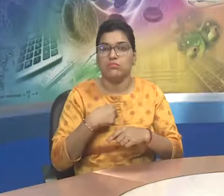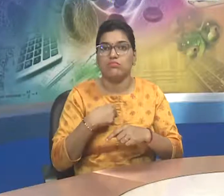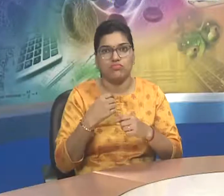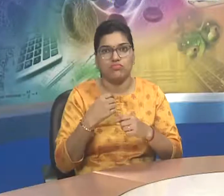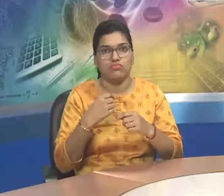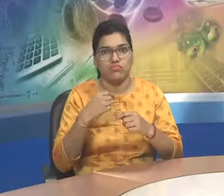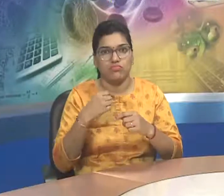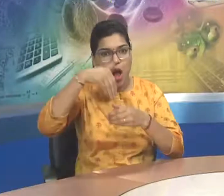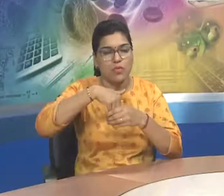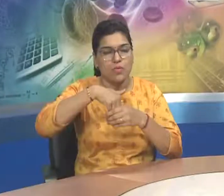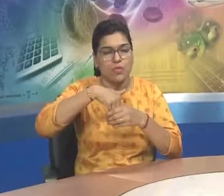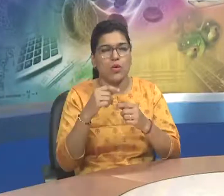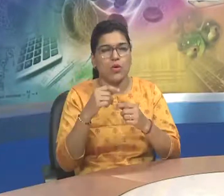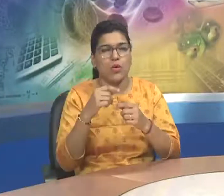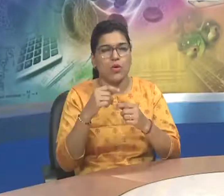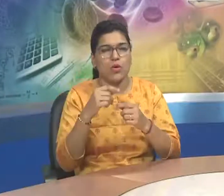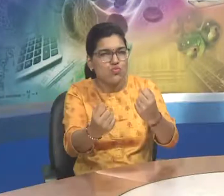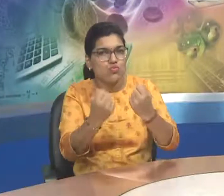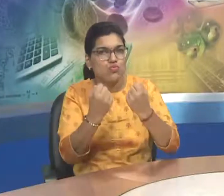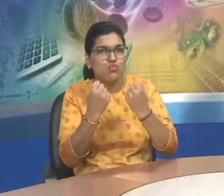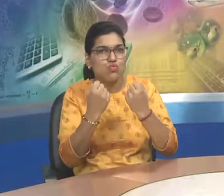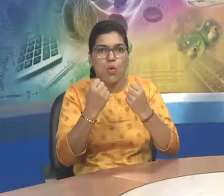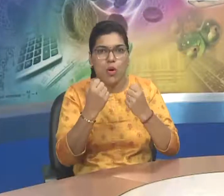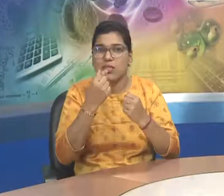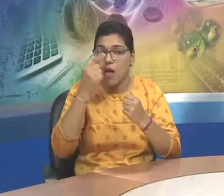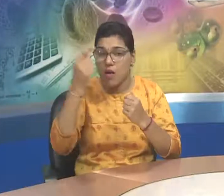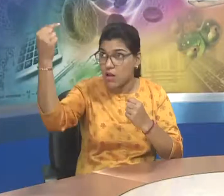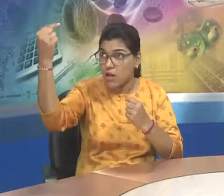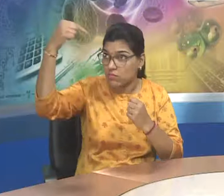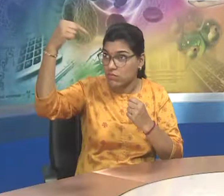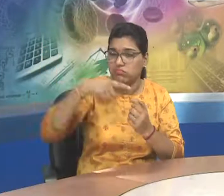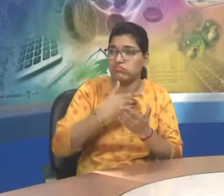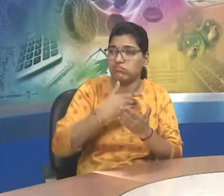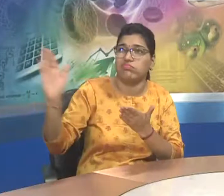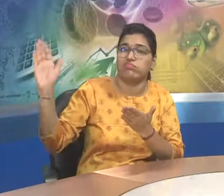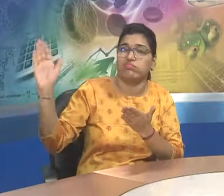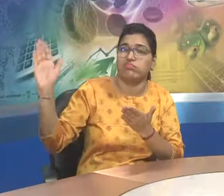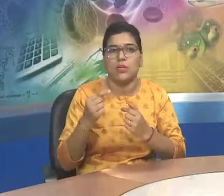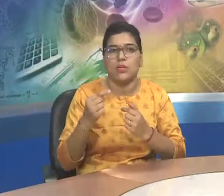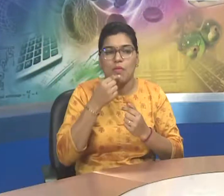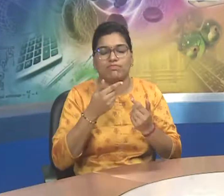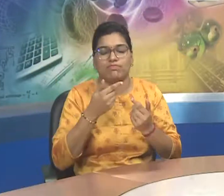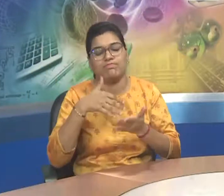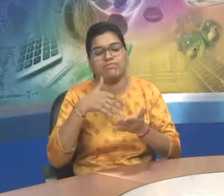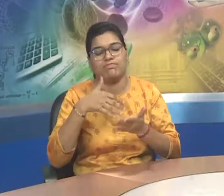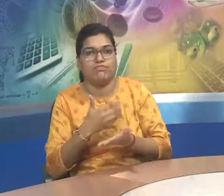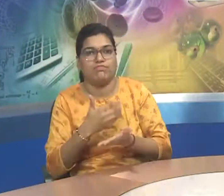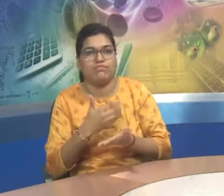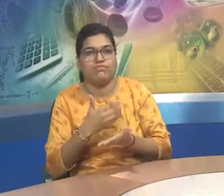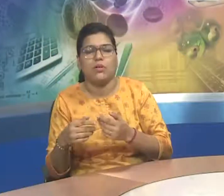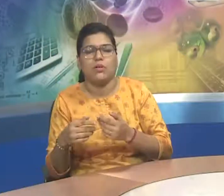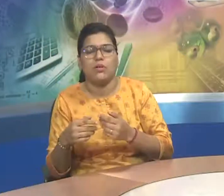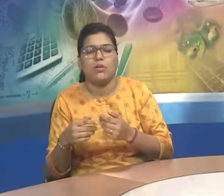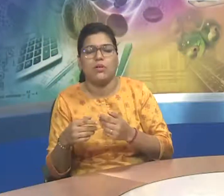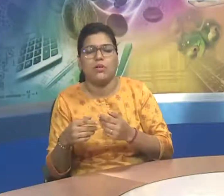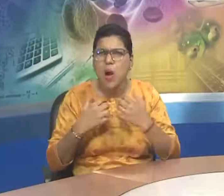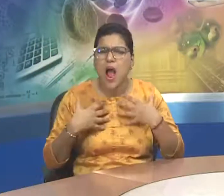creating a vaccine or even providing treatment for